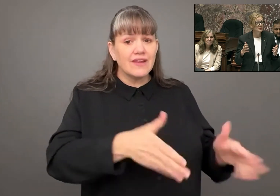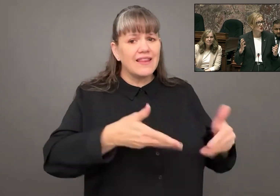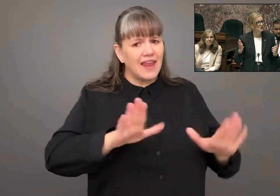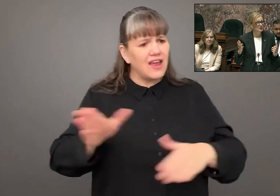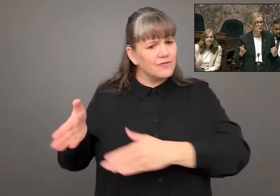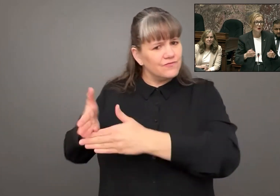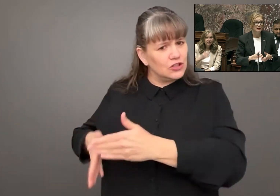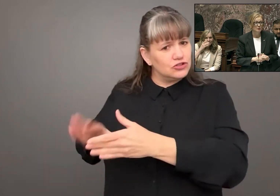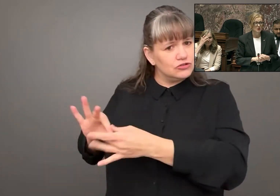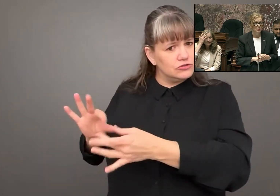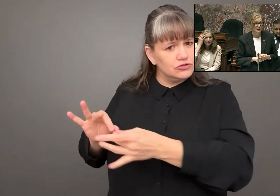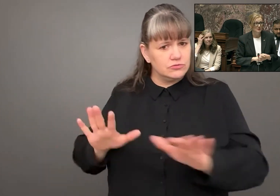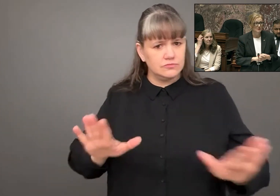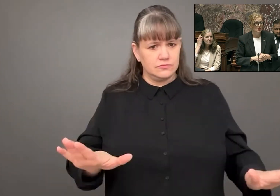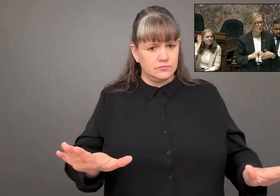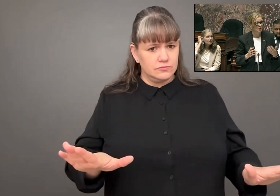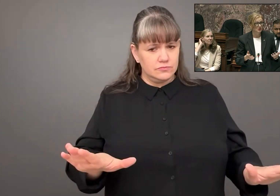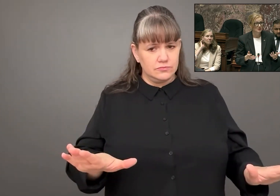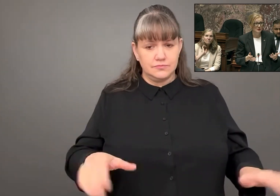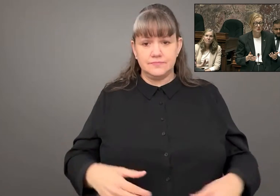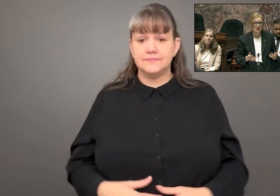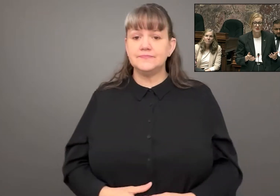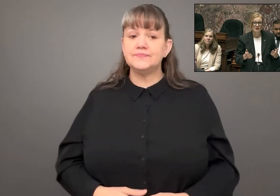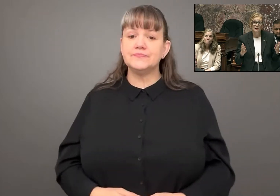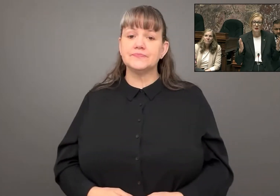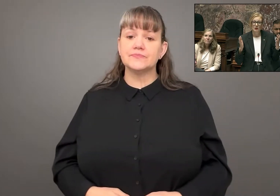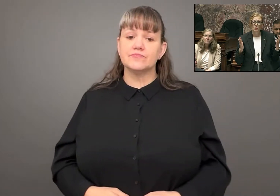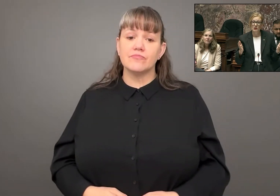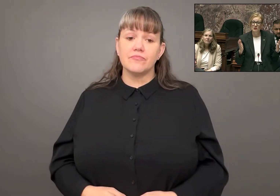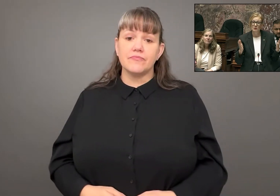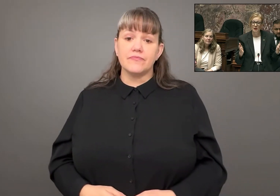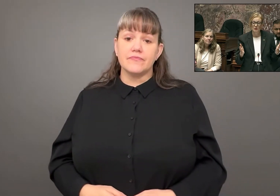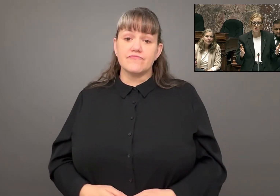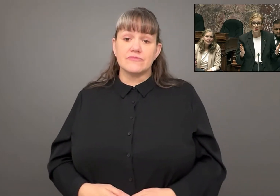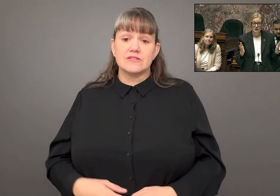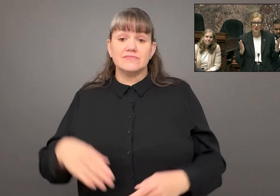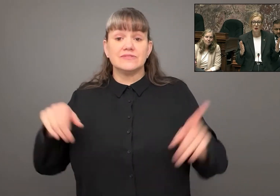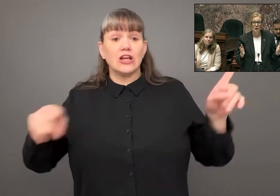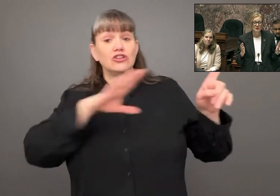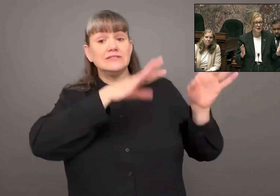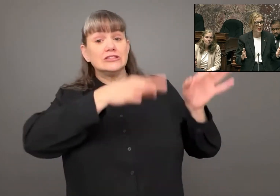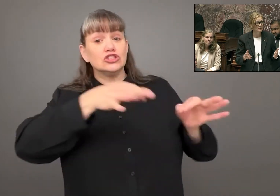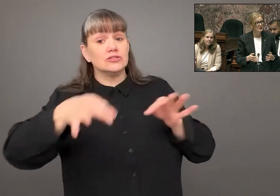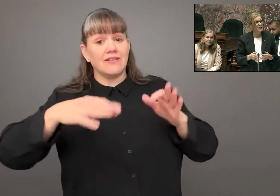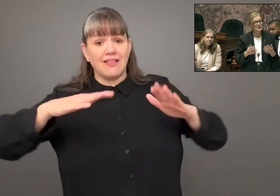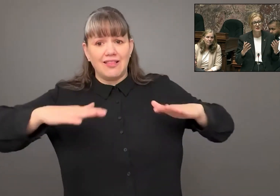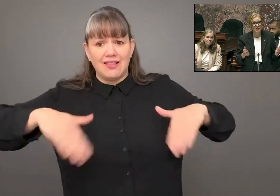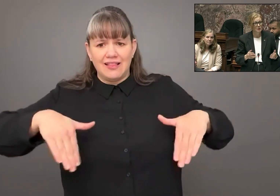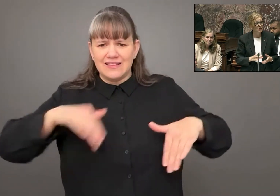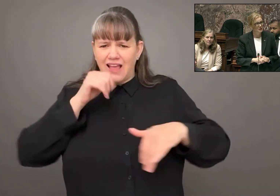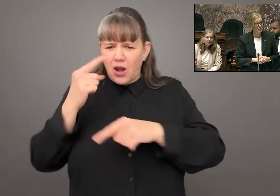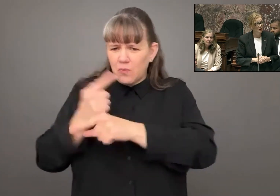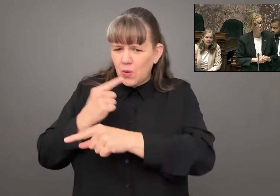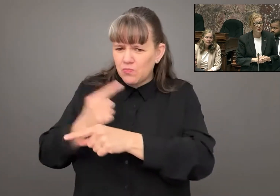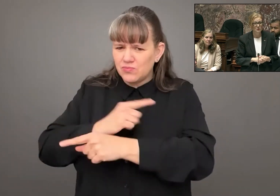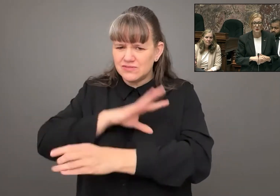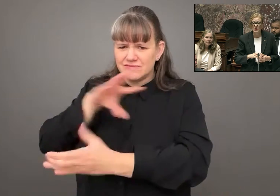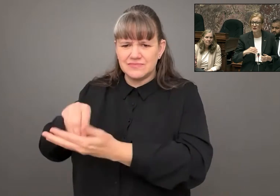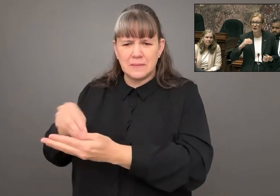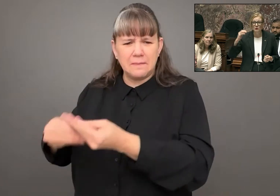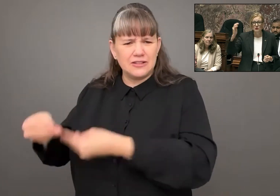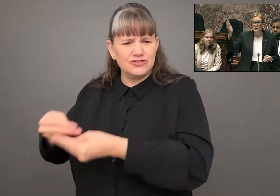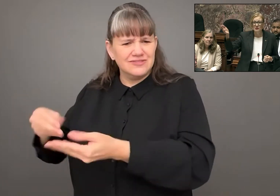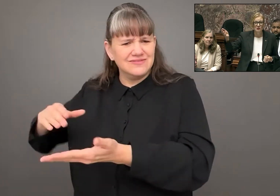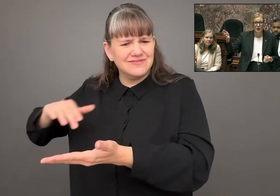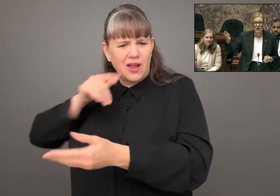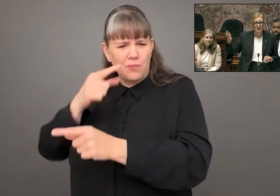include decisions that have not yet been made in our budget assumptions. The question about the carbon tax, yes, it came in on March 14th.